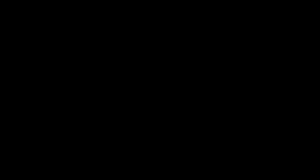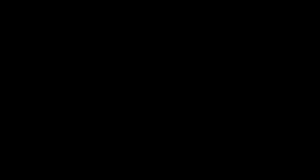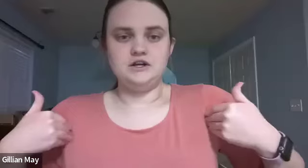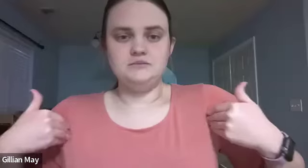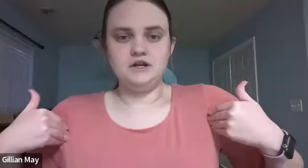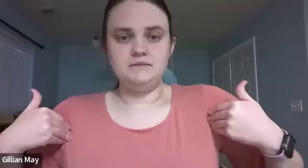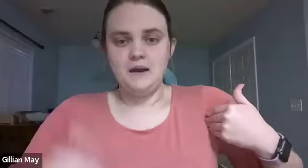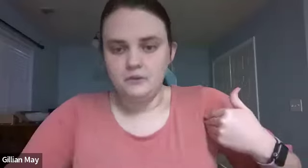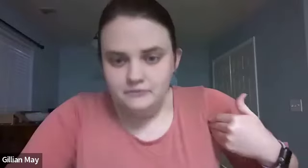You're going to put it